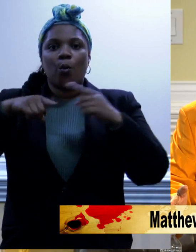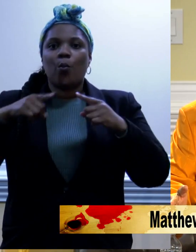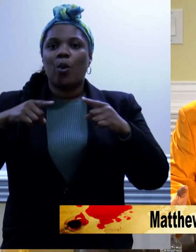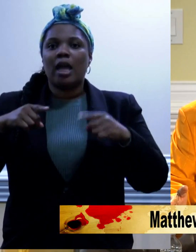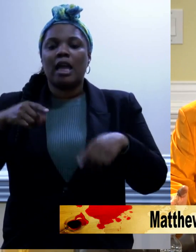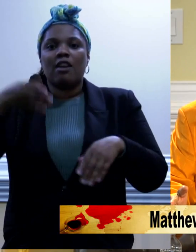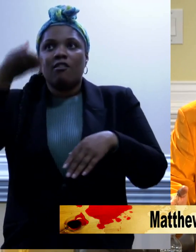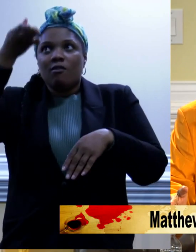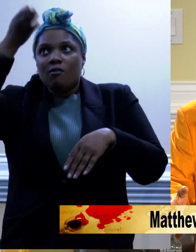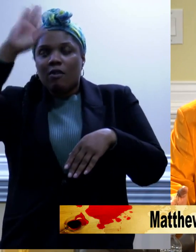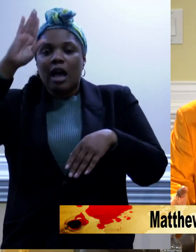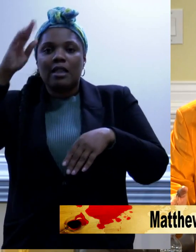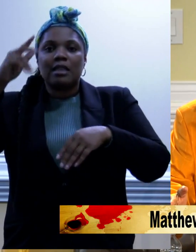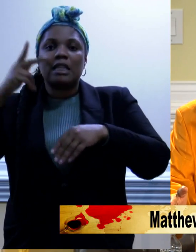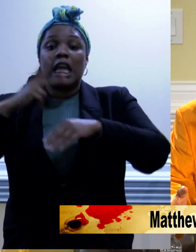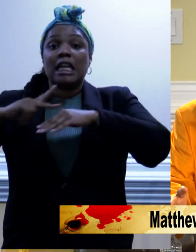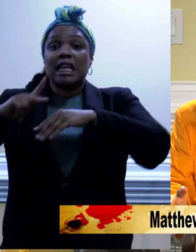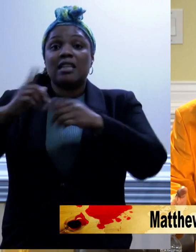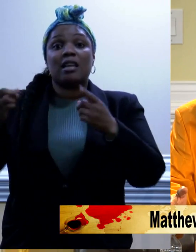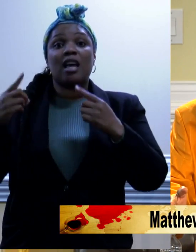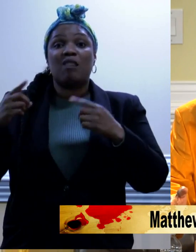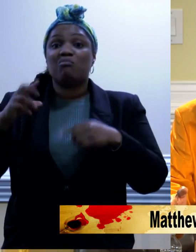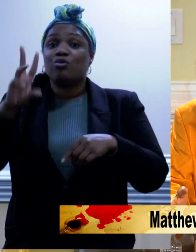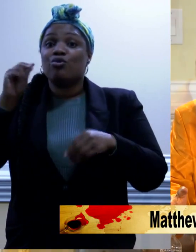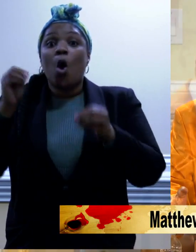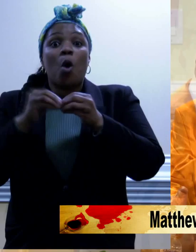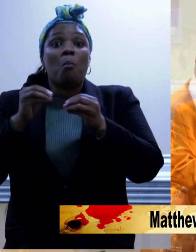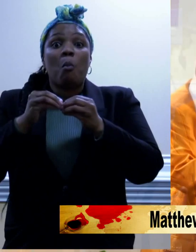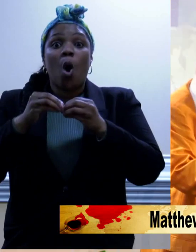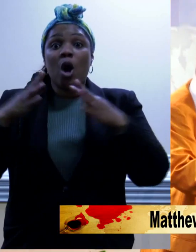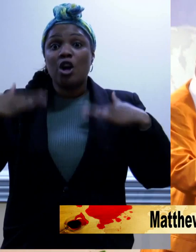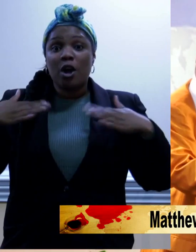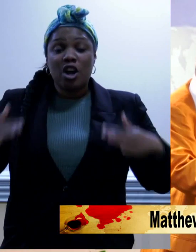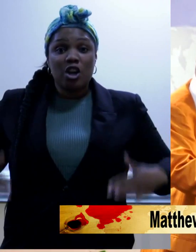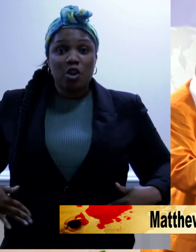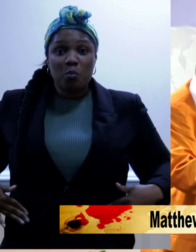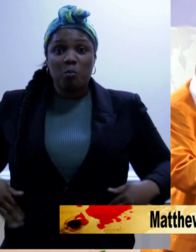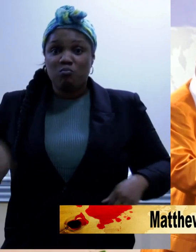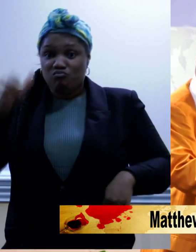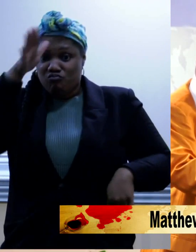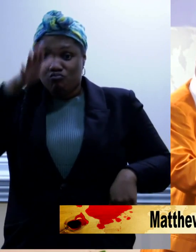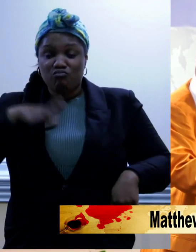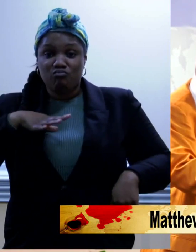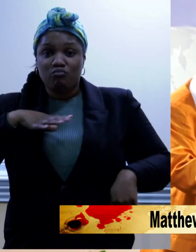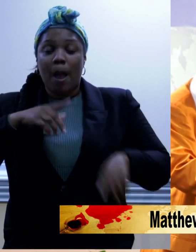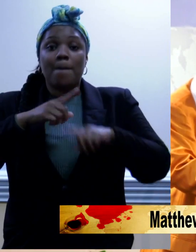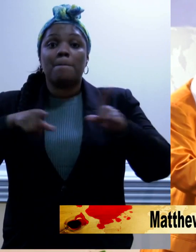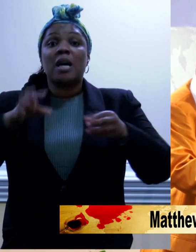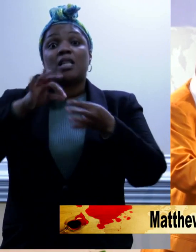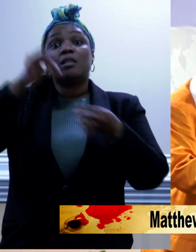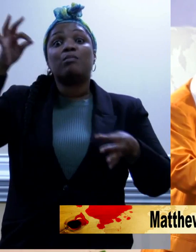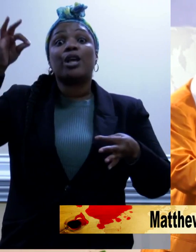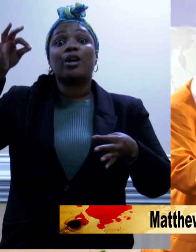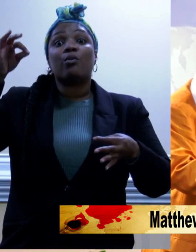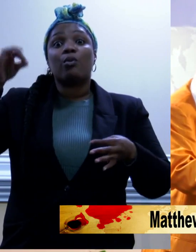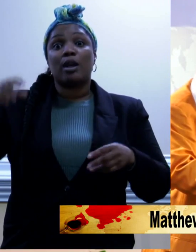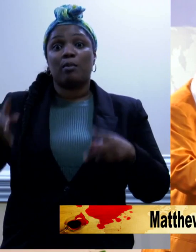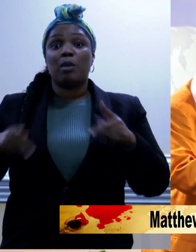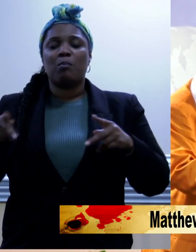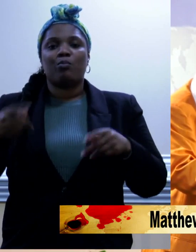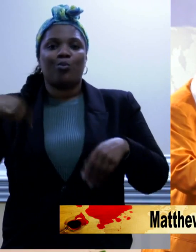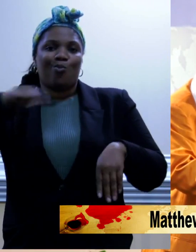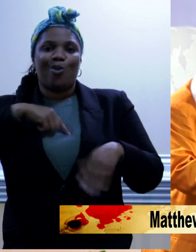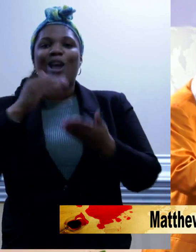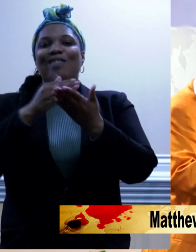his Father's kingdom come and there is no more flesh and blood beings. Y'all understand? But anyway, we got a lesson to show that